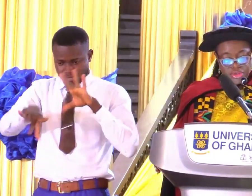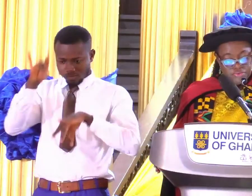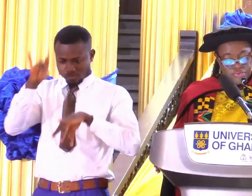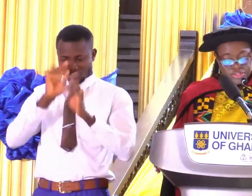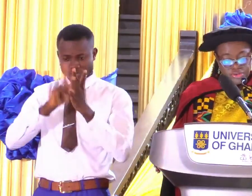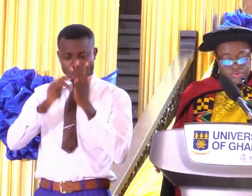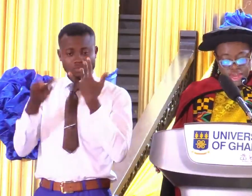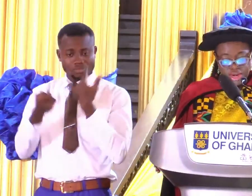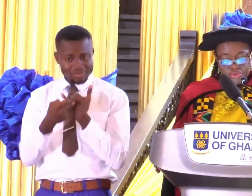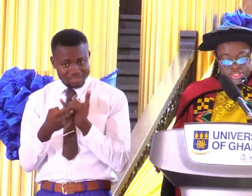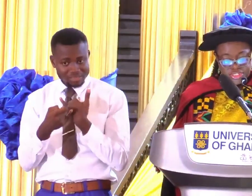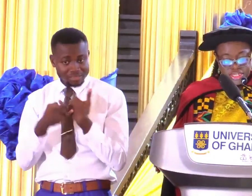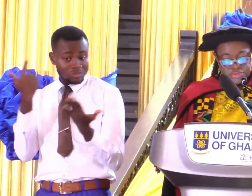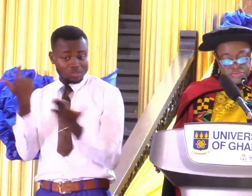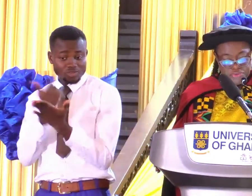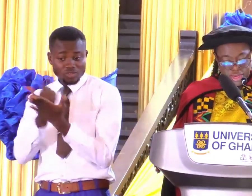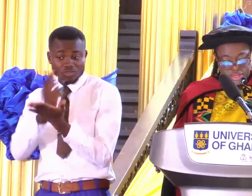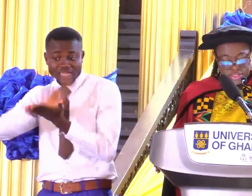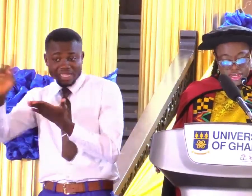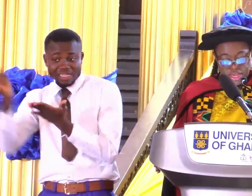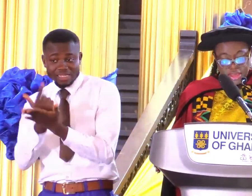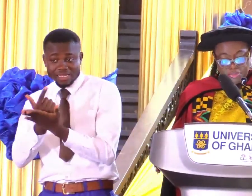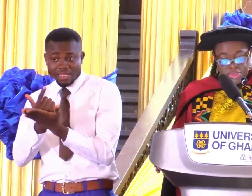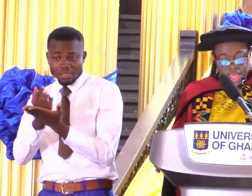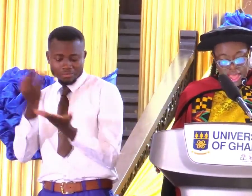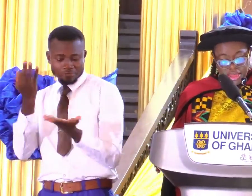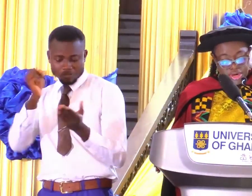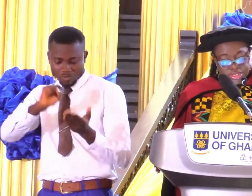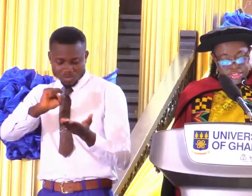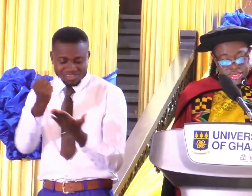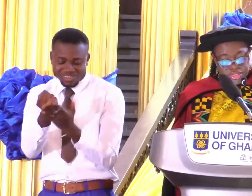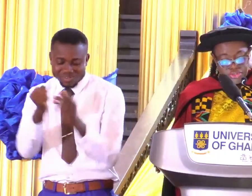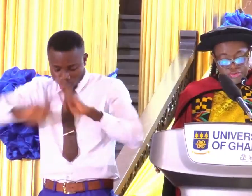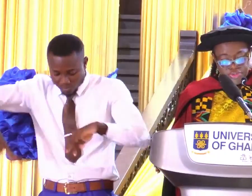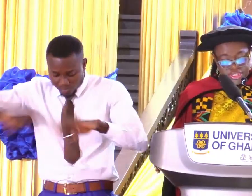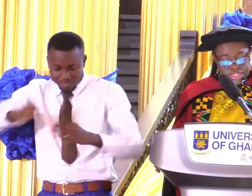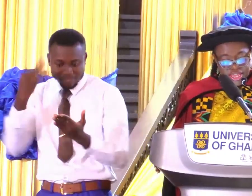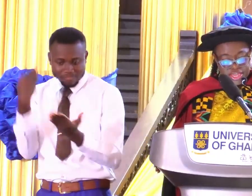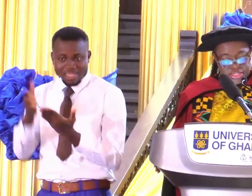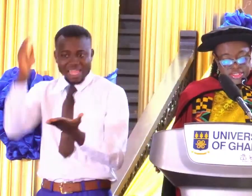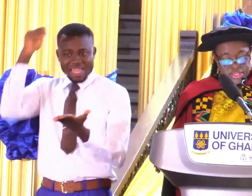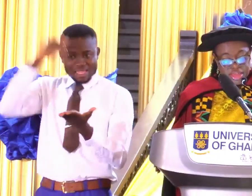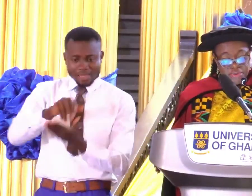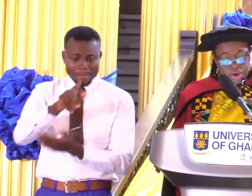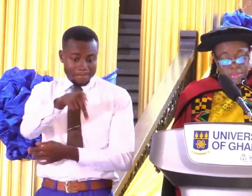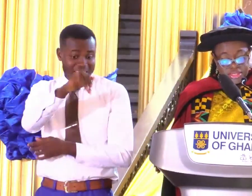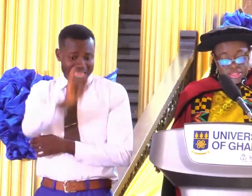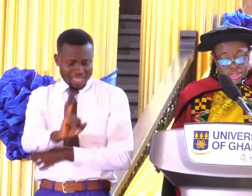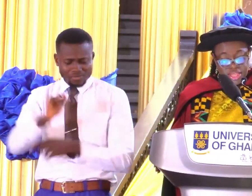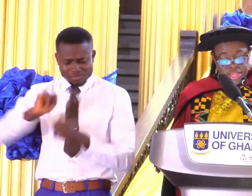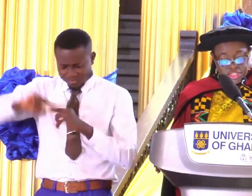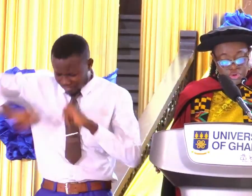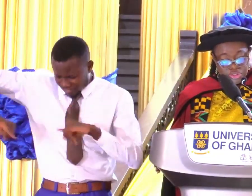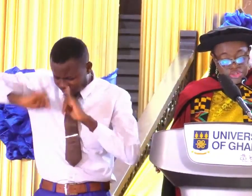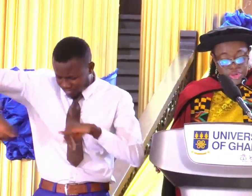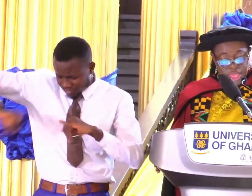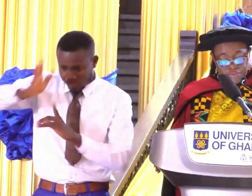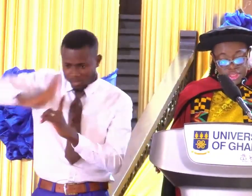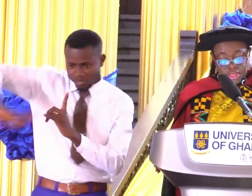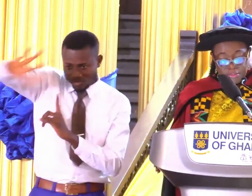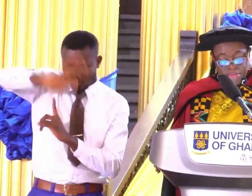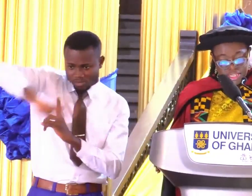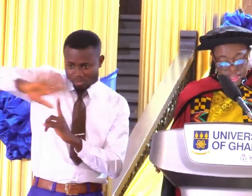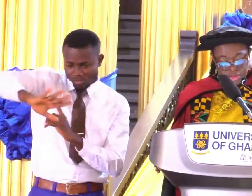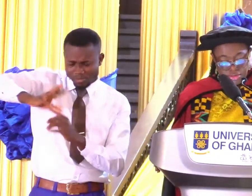the University of Ghana Research Fund, PI on a study to investigate environmental exposure to